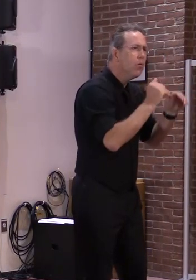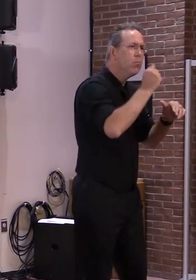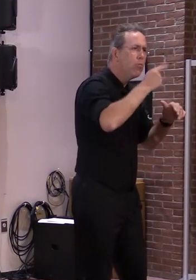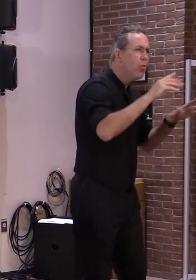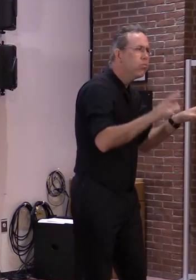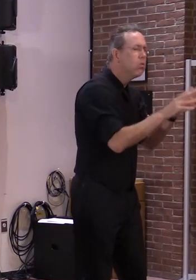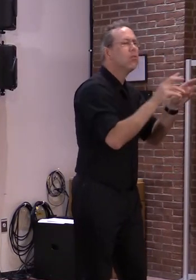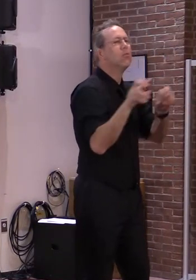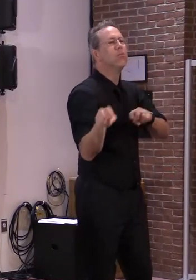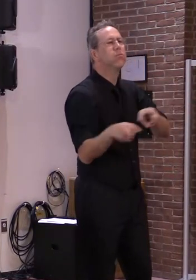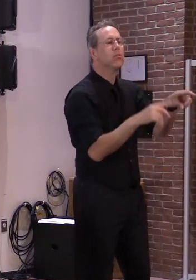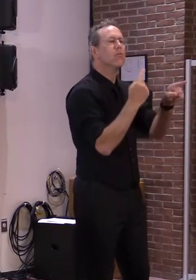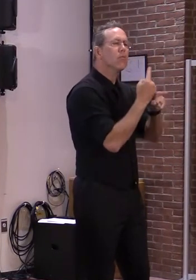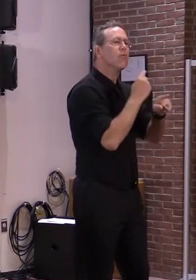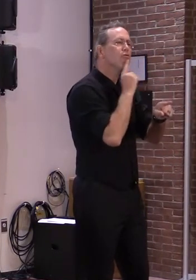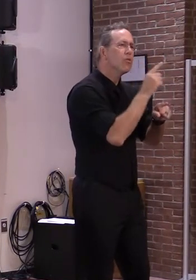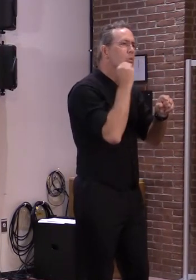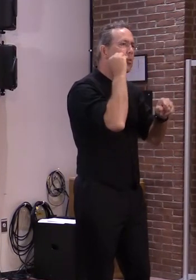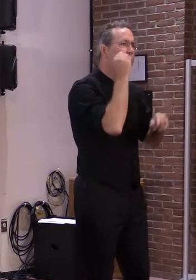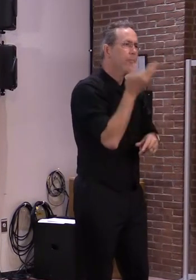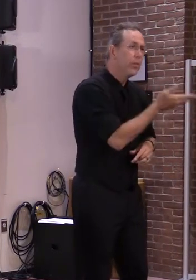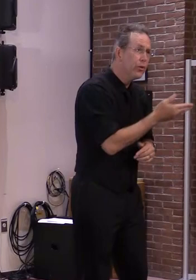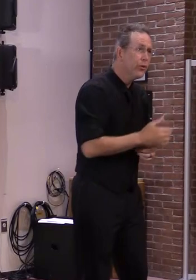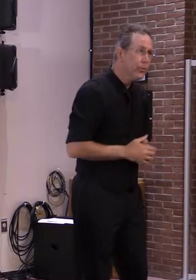explicit that this was temporary to begin with.